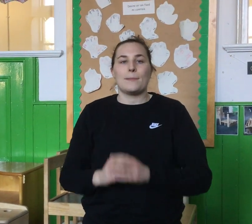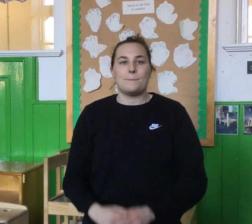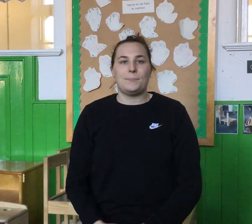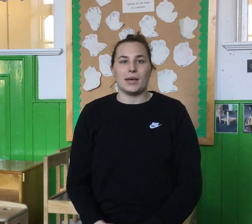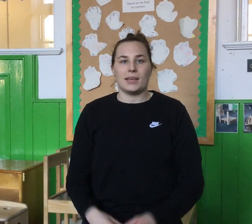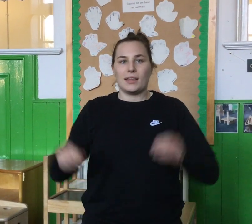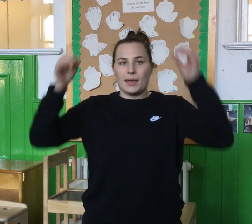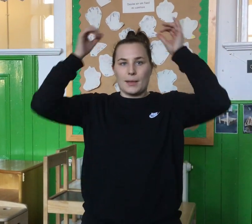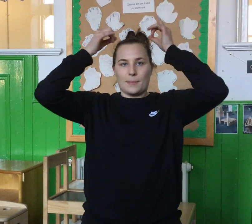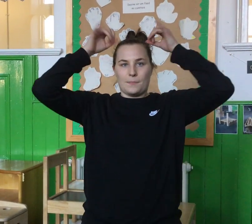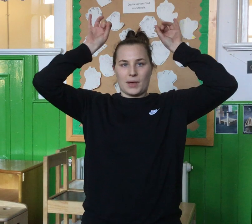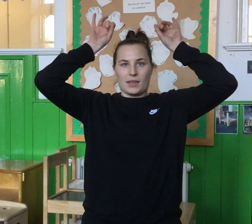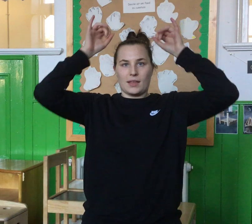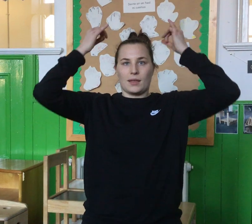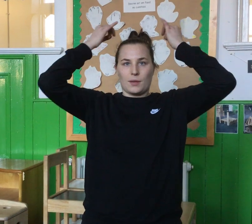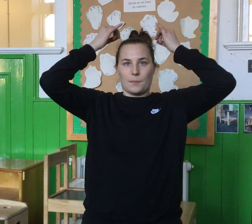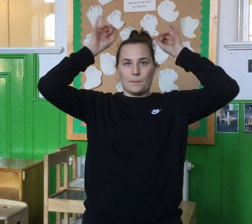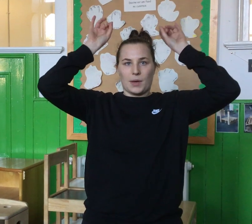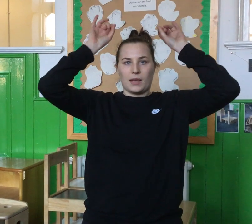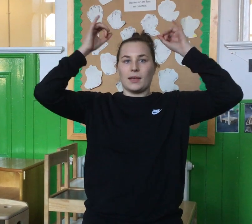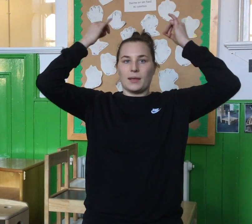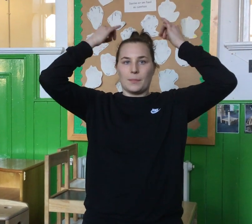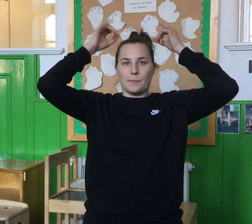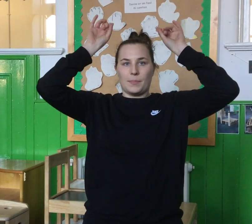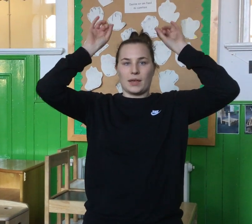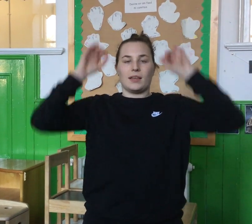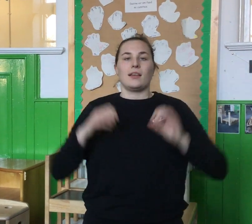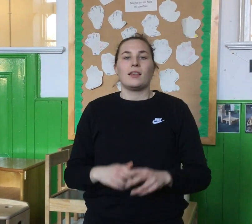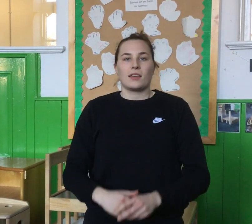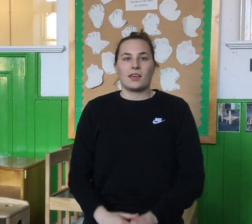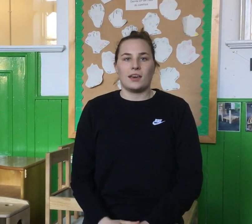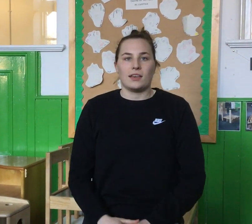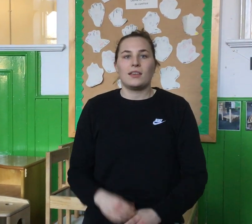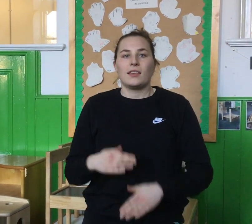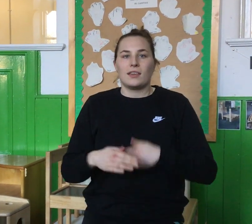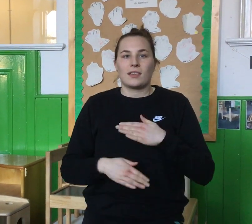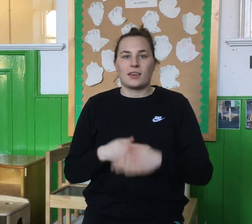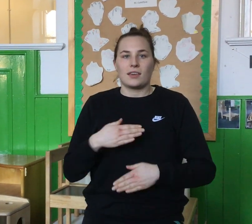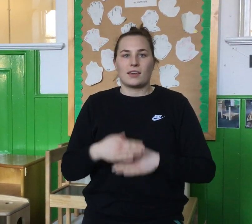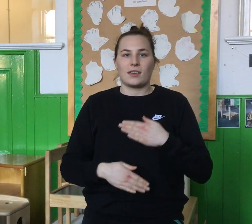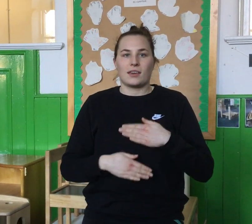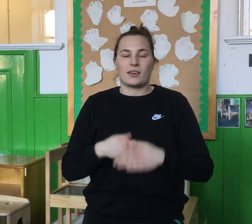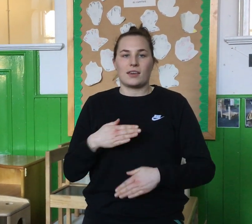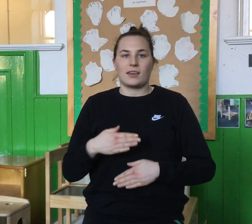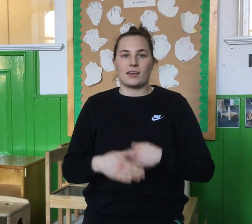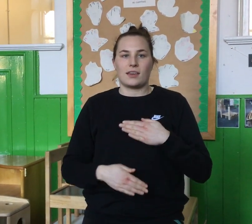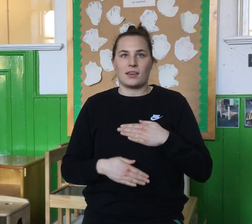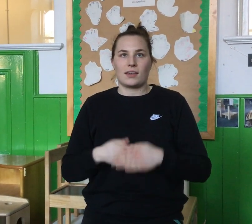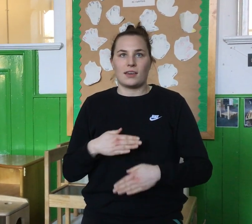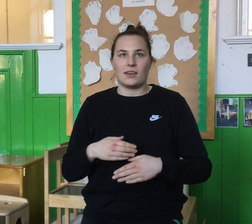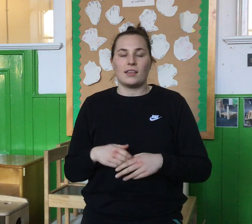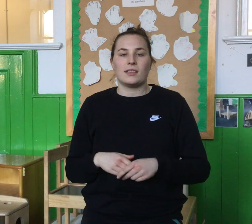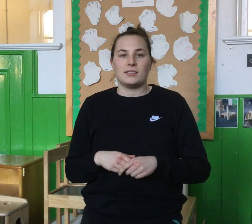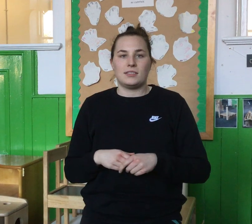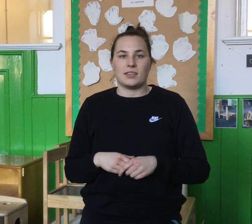B. B. B. B. K. K. K. D.